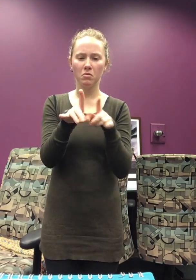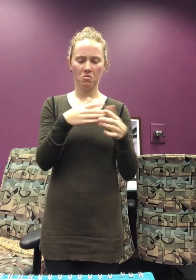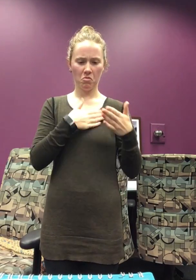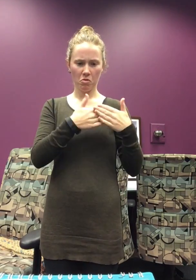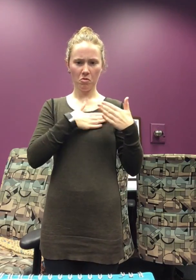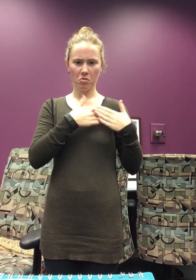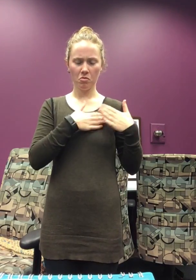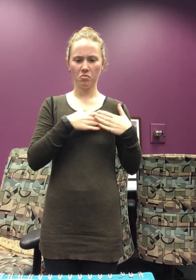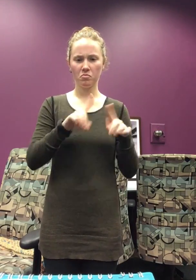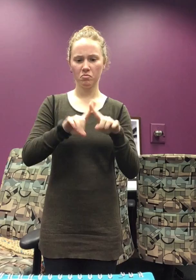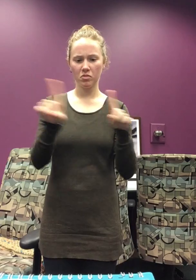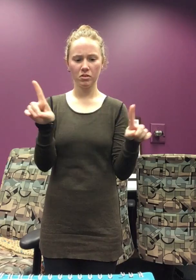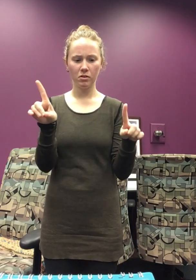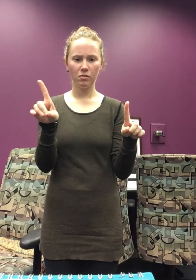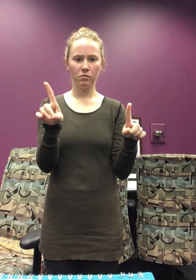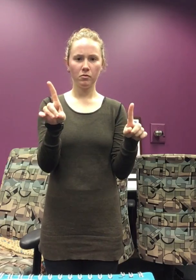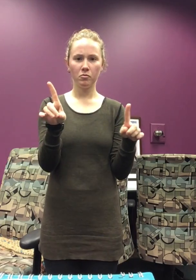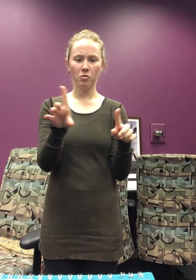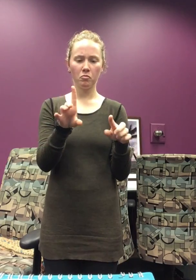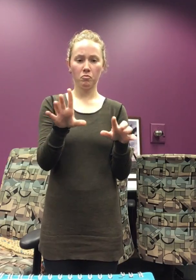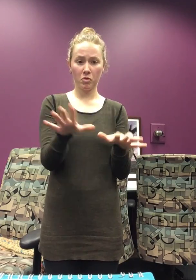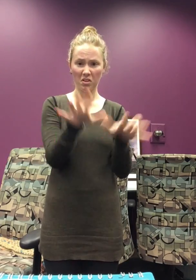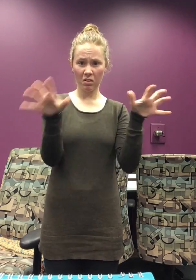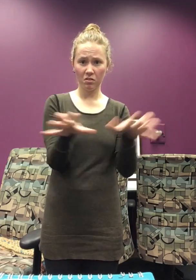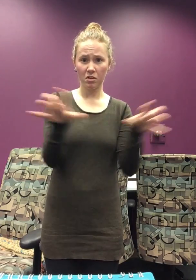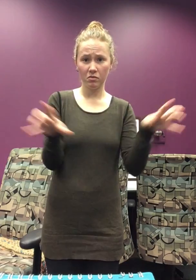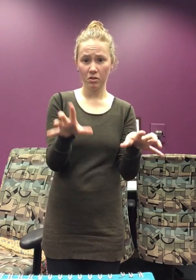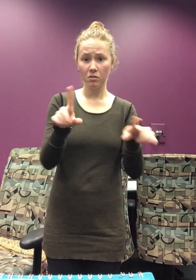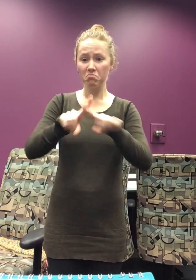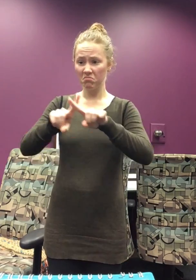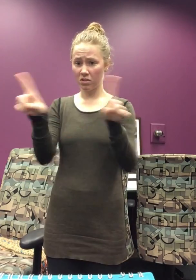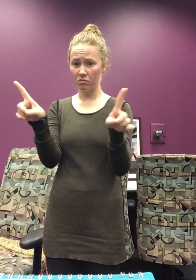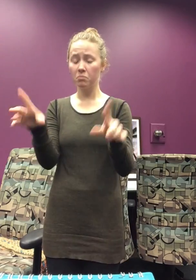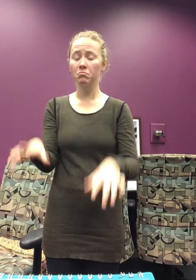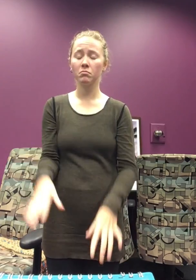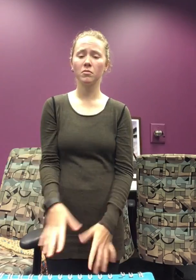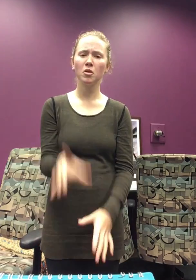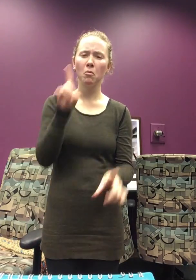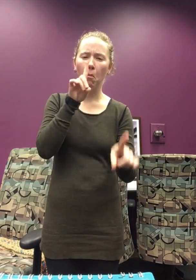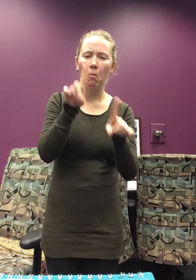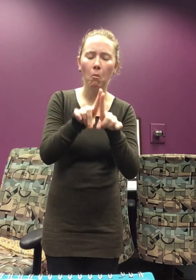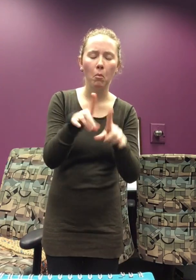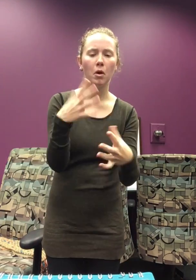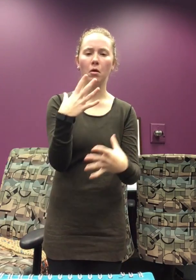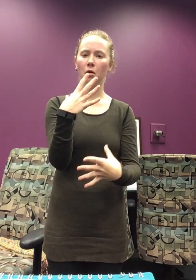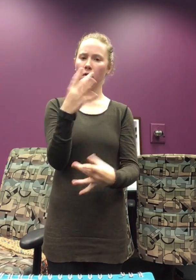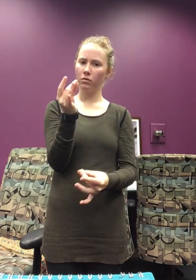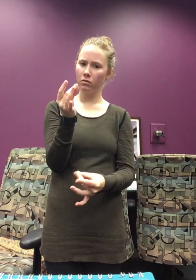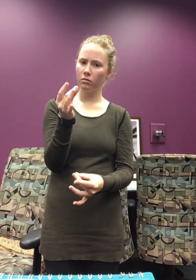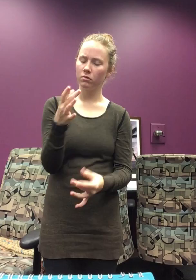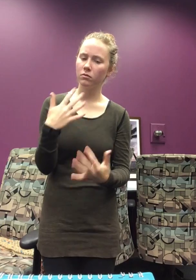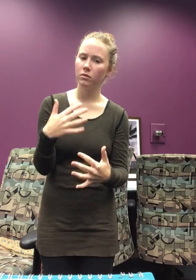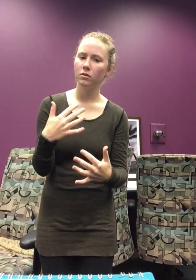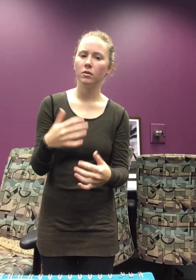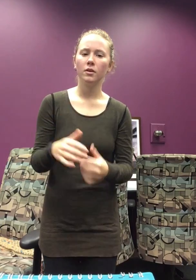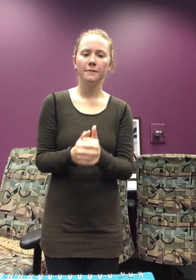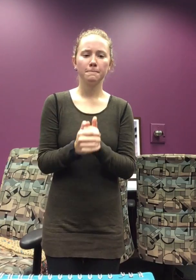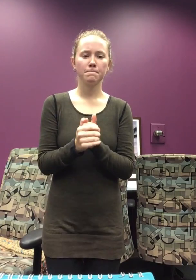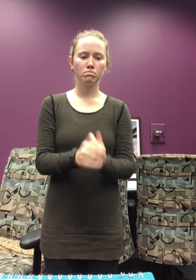when we were doing different things. As we're here and we're just breathing in our nose